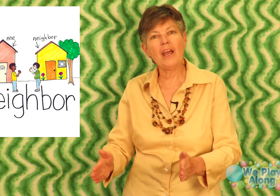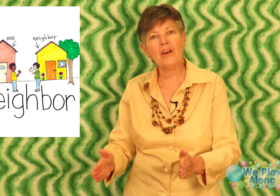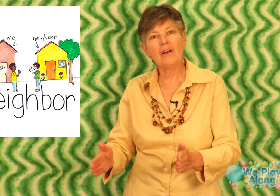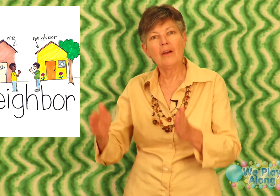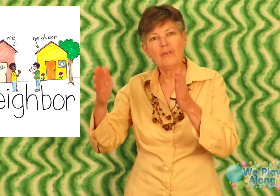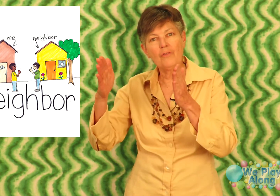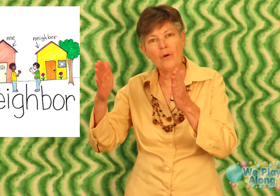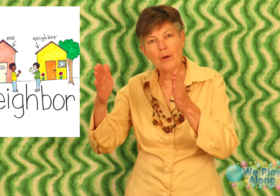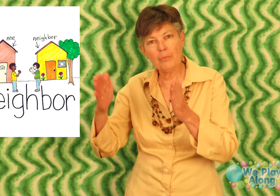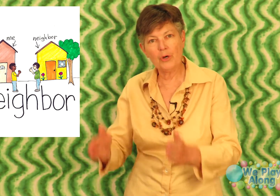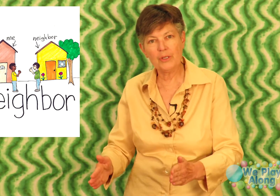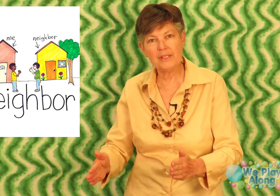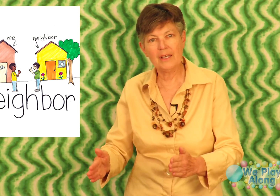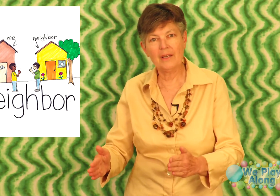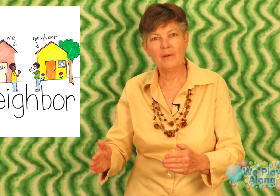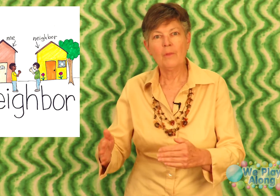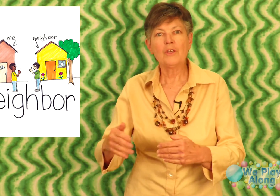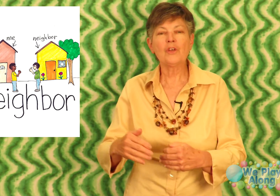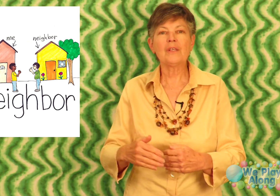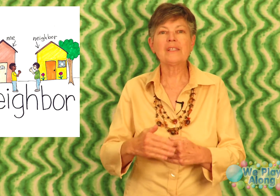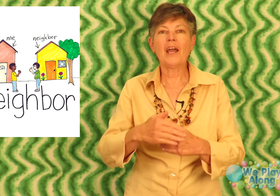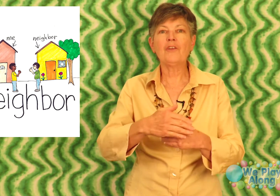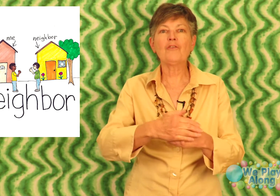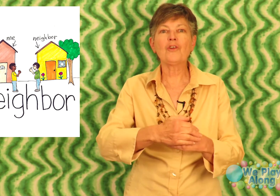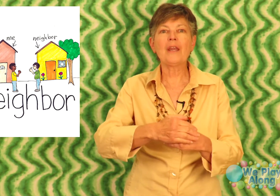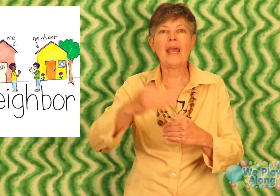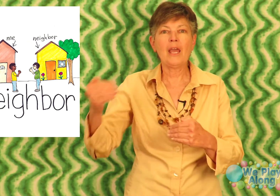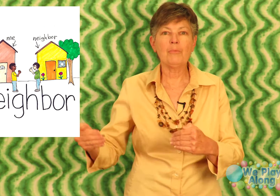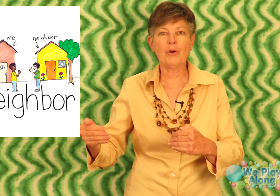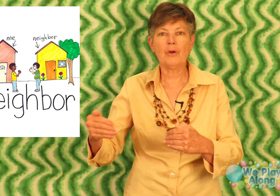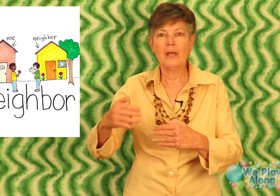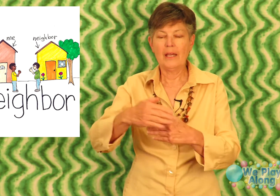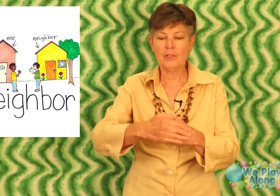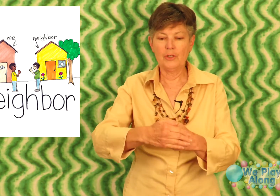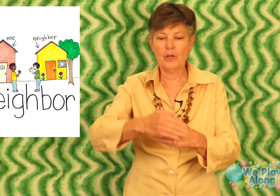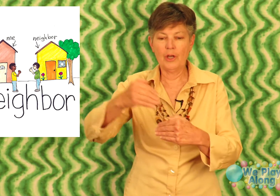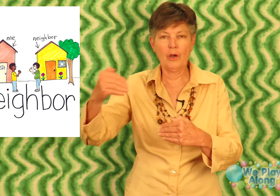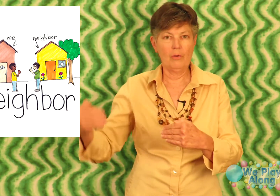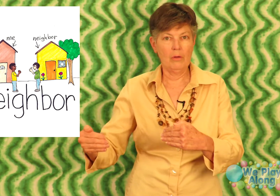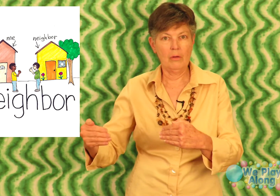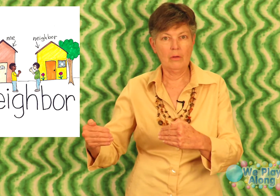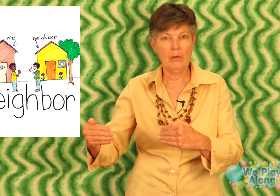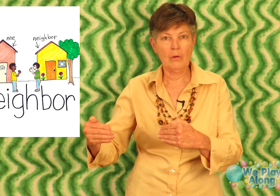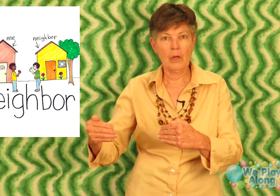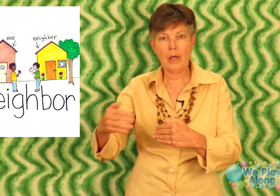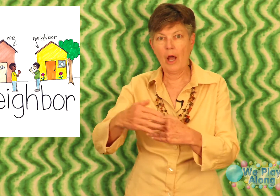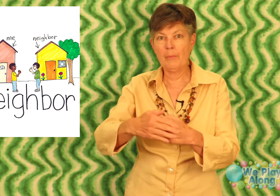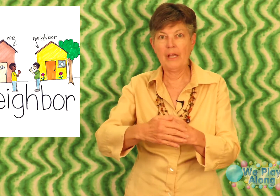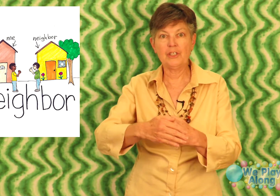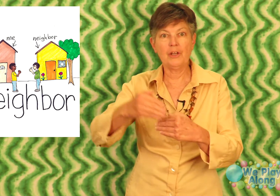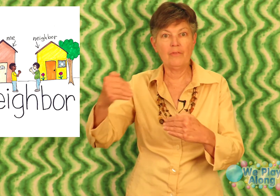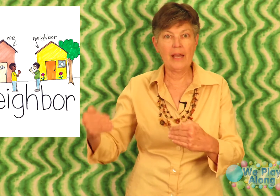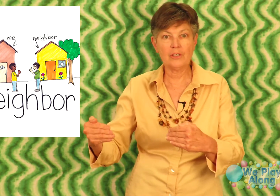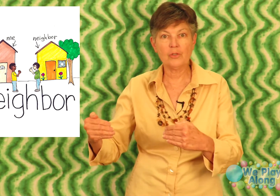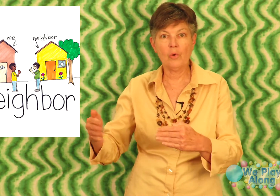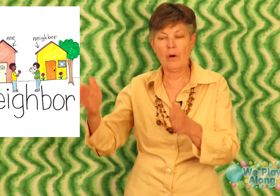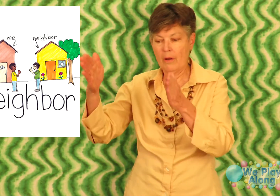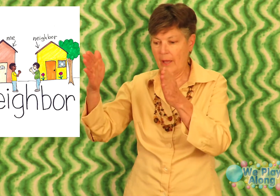signifier for person. So the sign for neighbor is you're going to go combination of next door